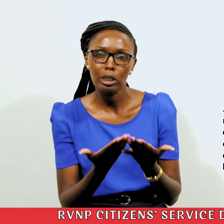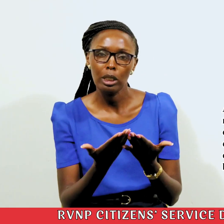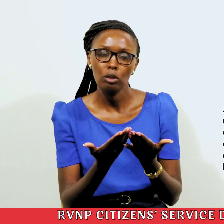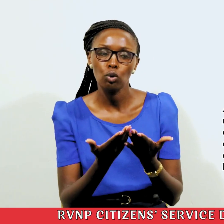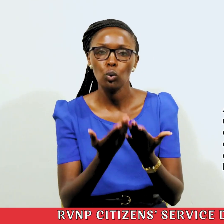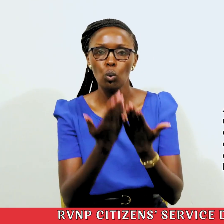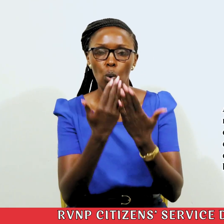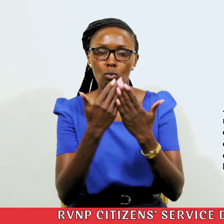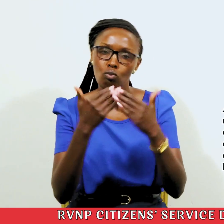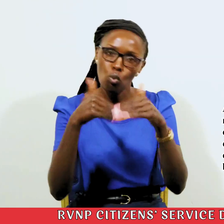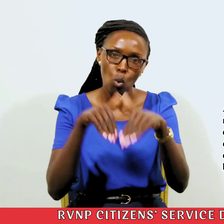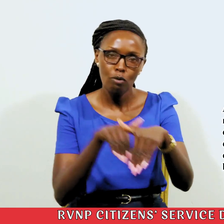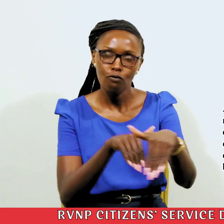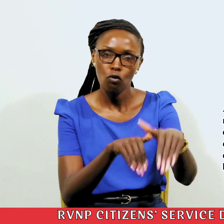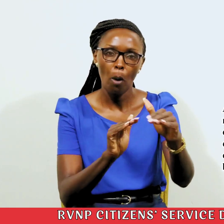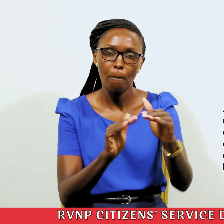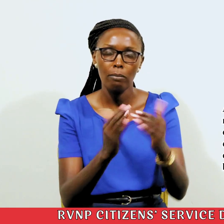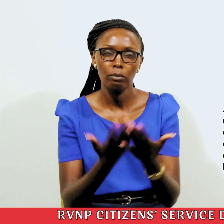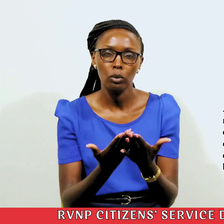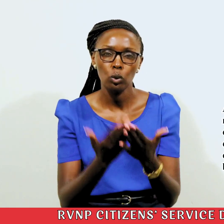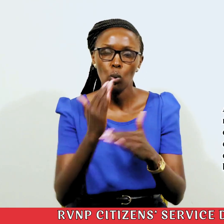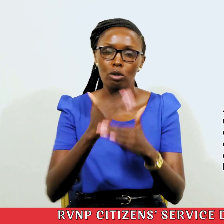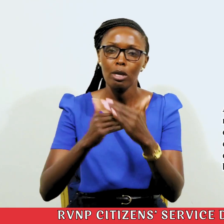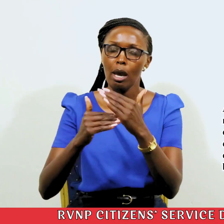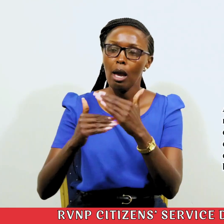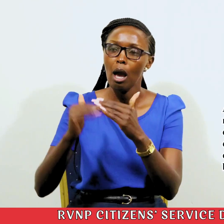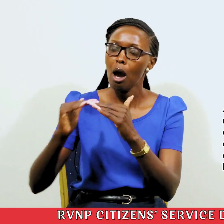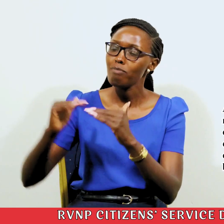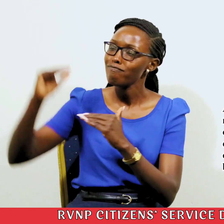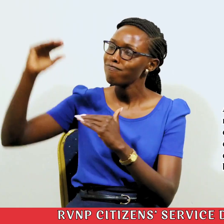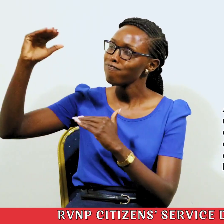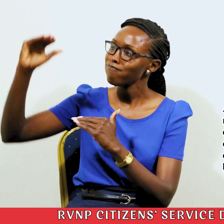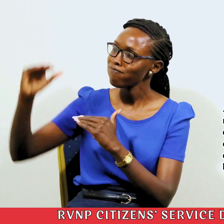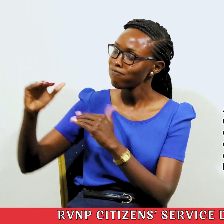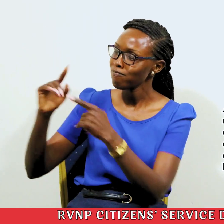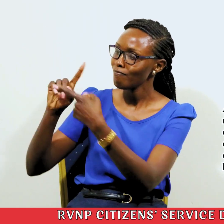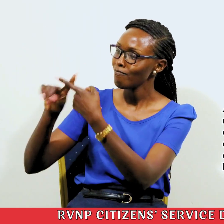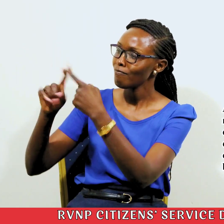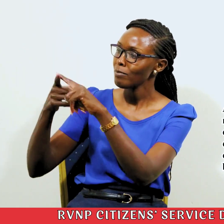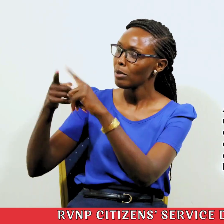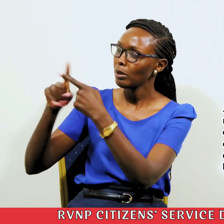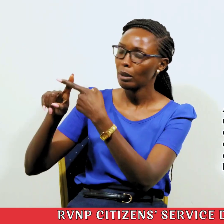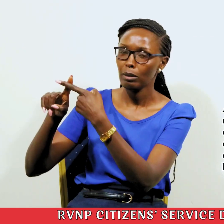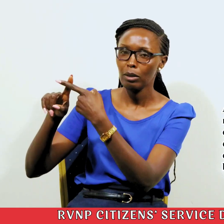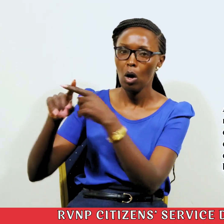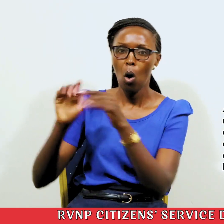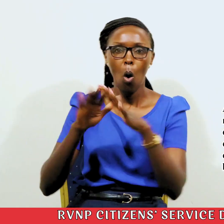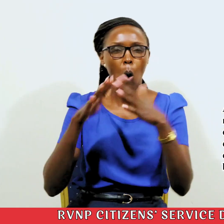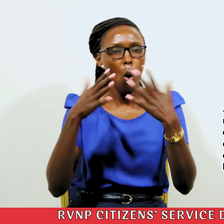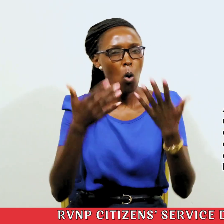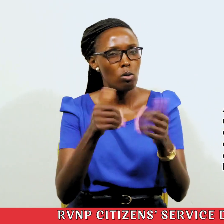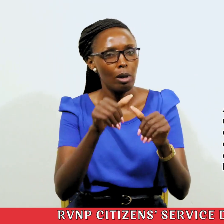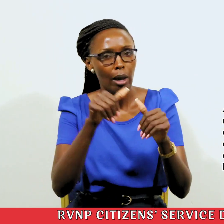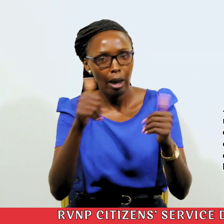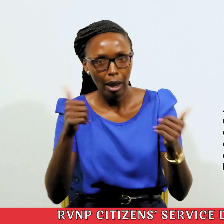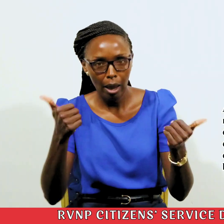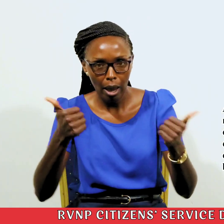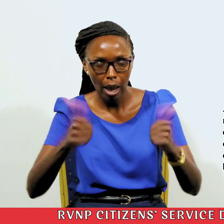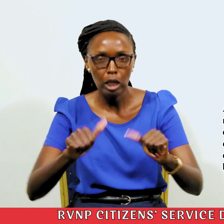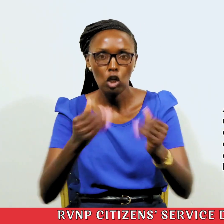conform to the above standards, or any officer who does